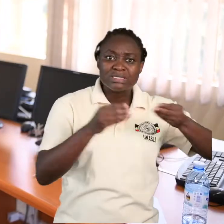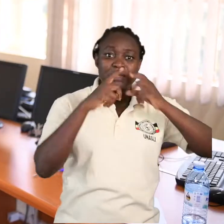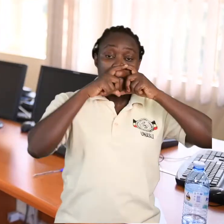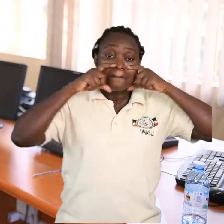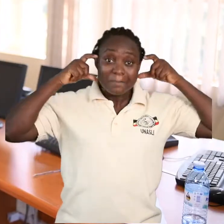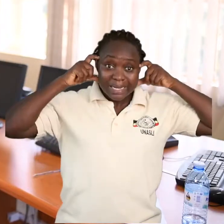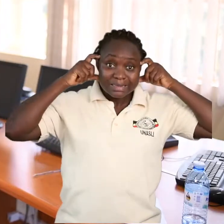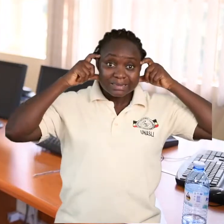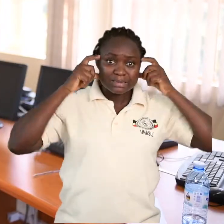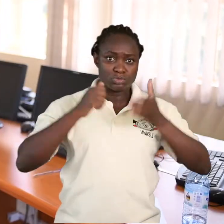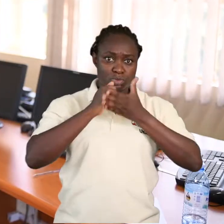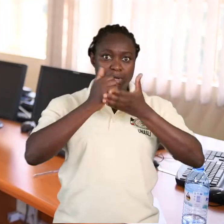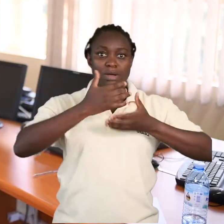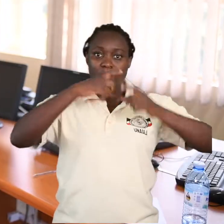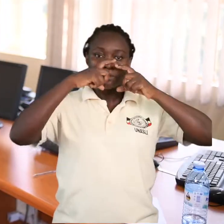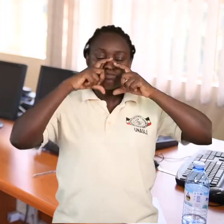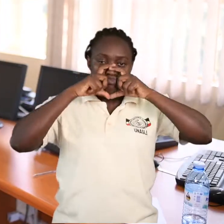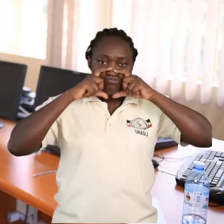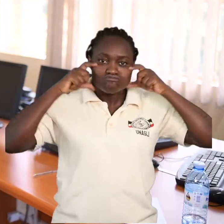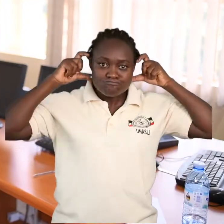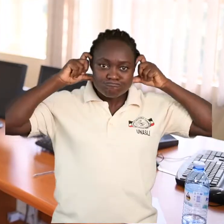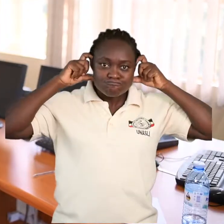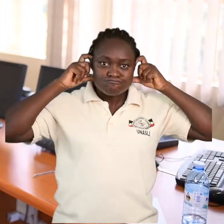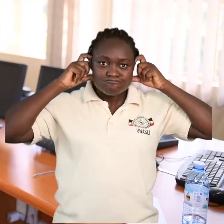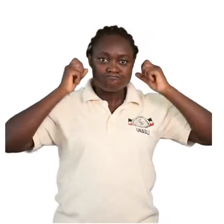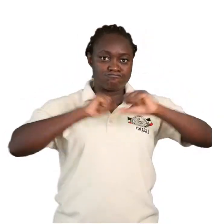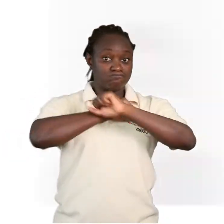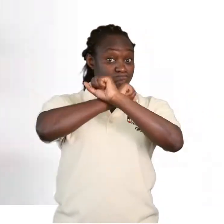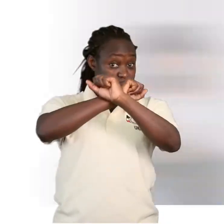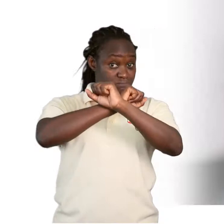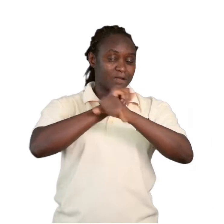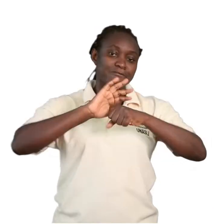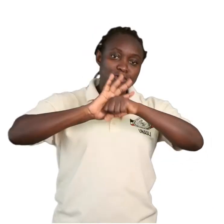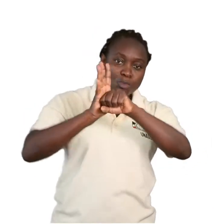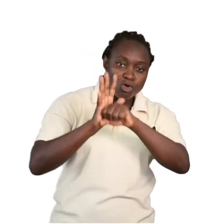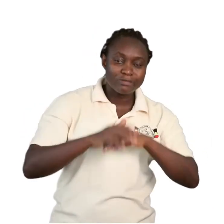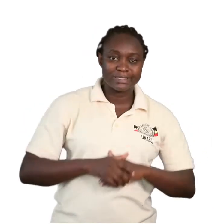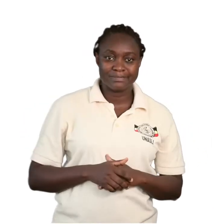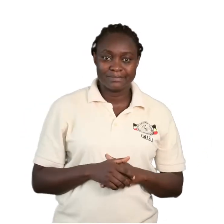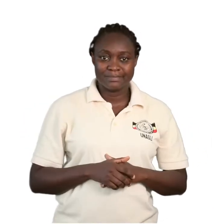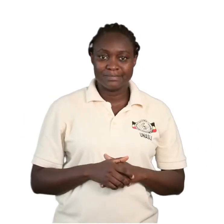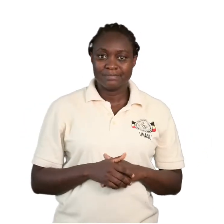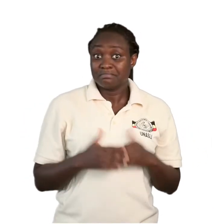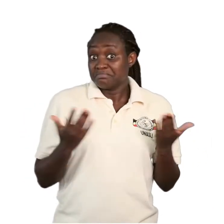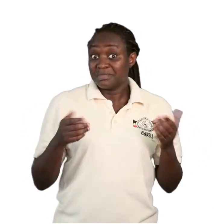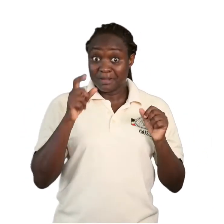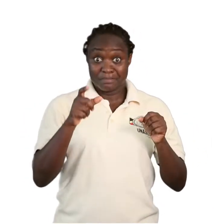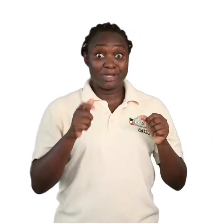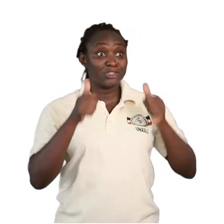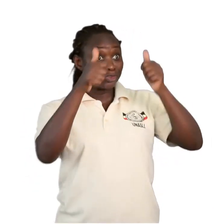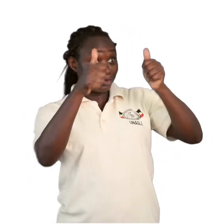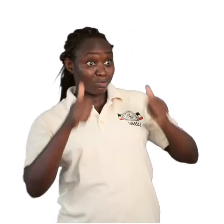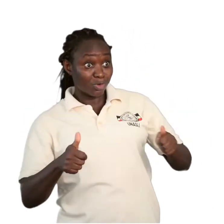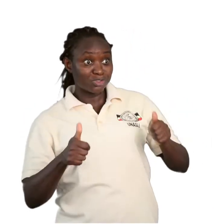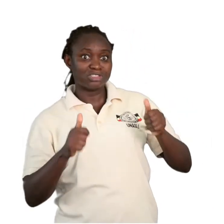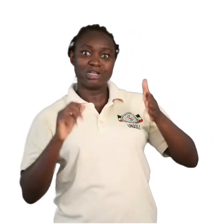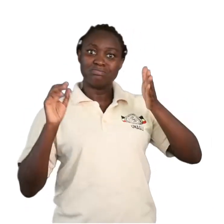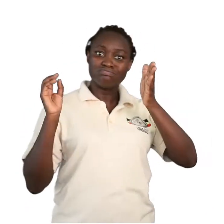can be used to cover our nose to avoid getting the disease. One makes a very good poster with a mask